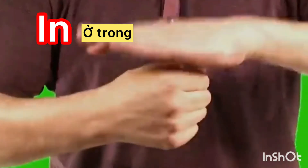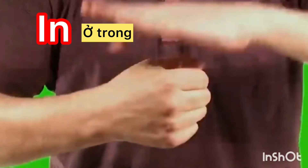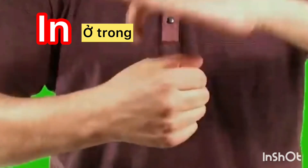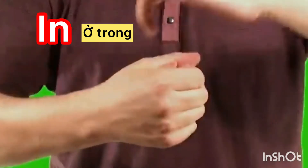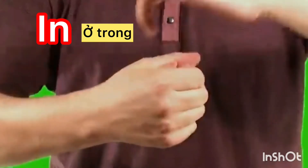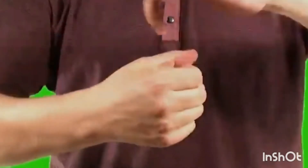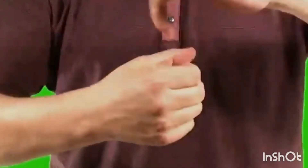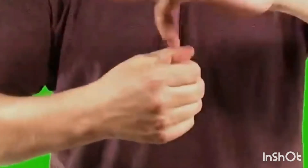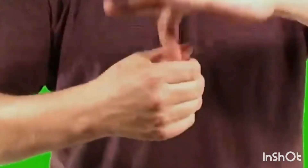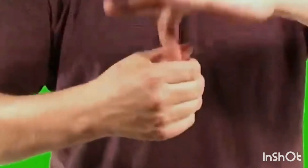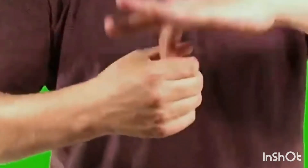In.